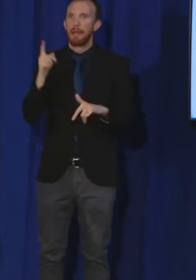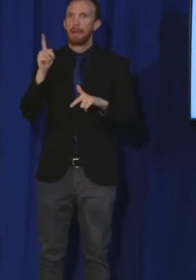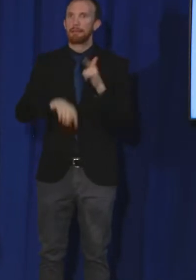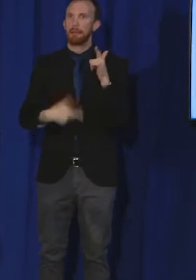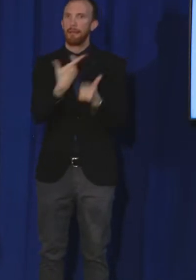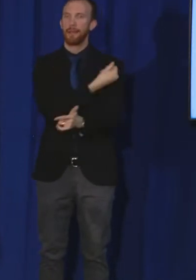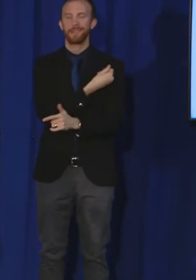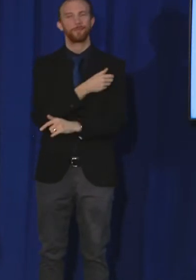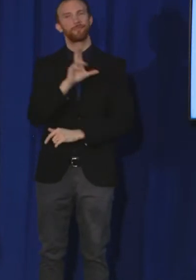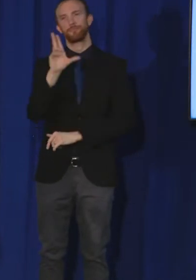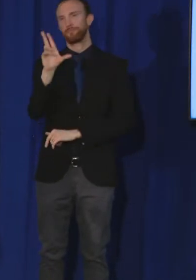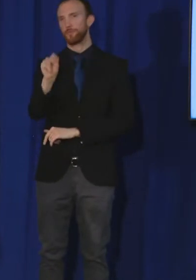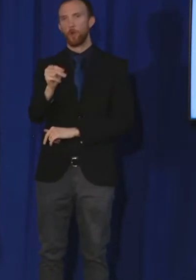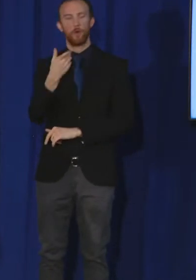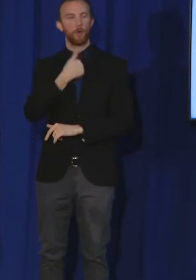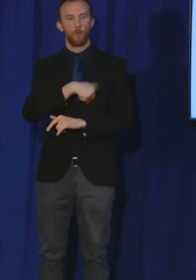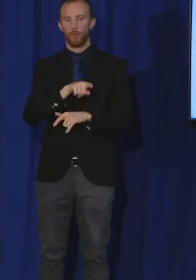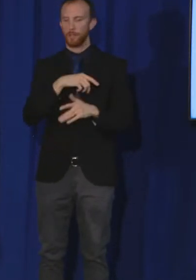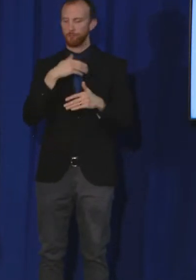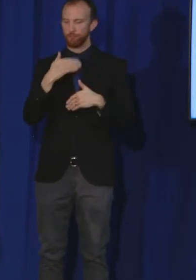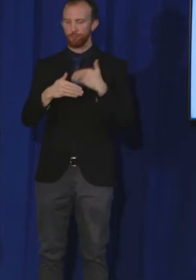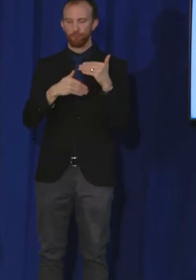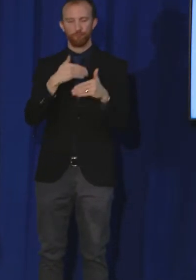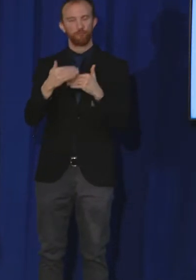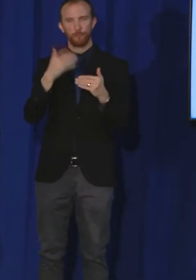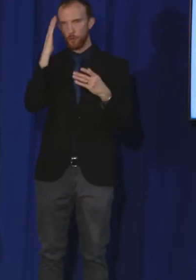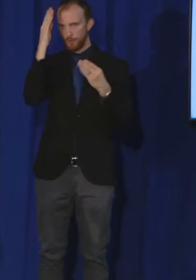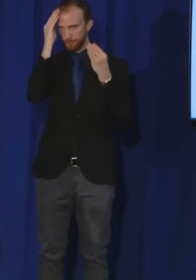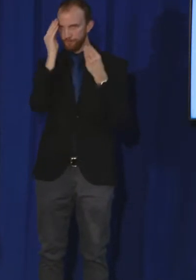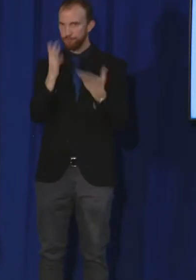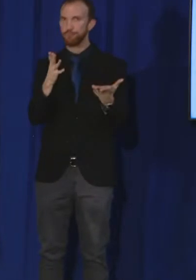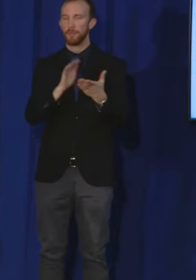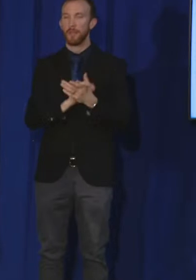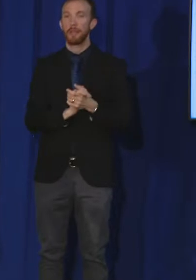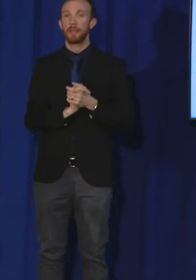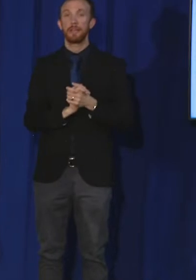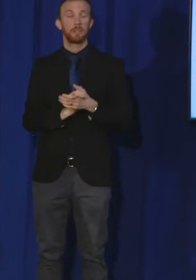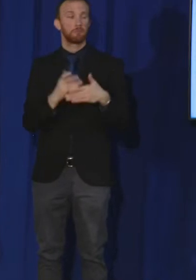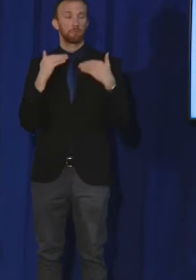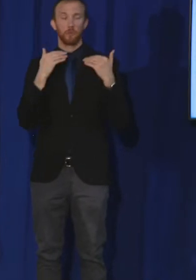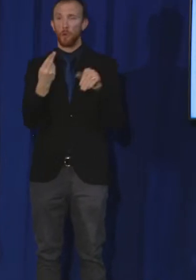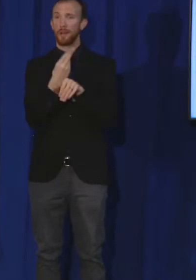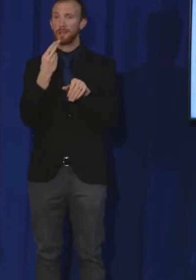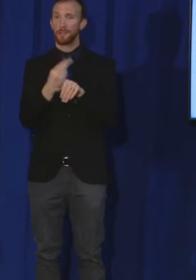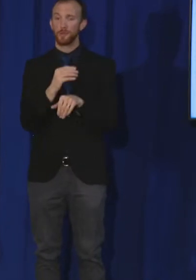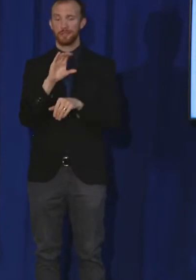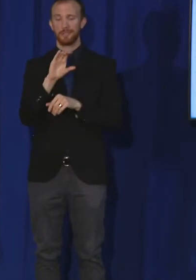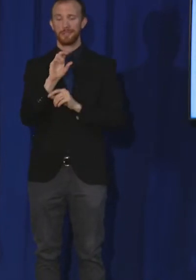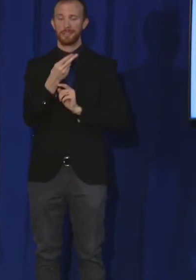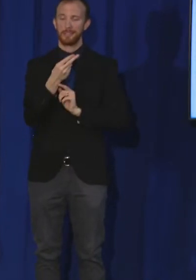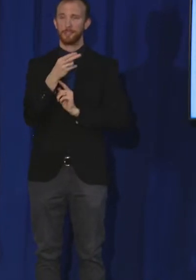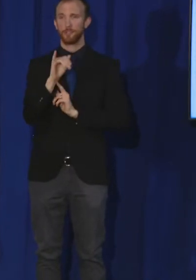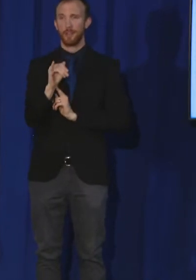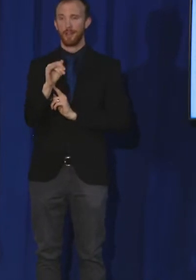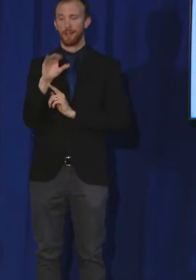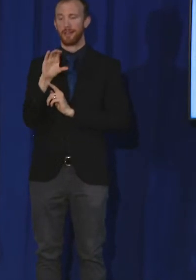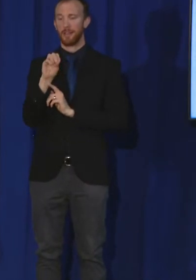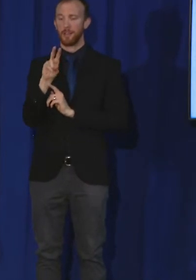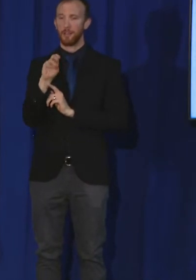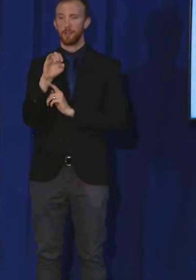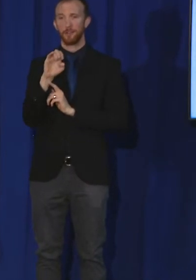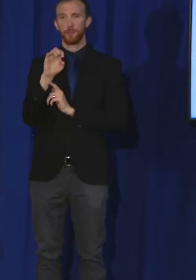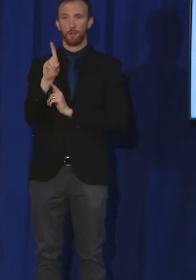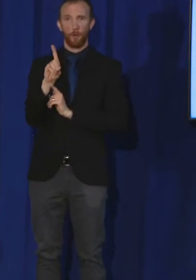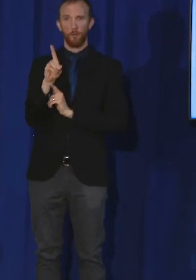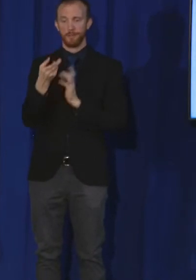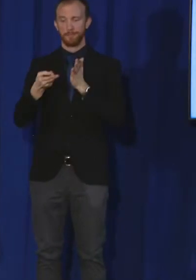let you know when we're moving. And you are welcome, if you want to use the Chai COVID Coach that we've been using all along. We'll be sending you text